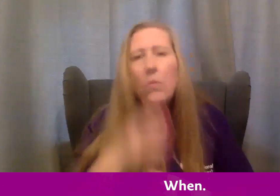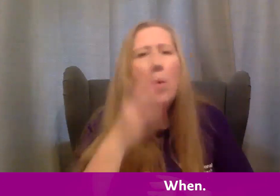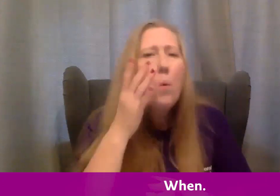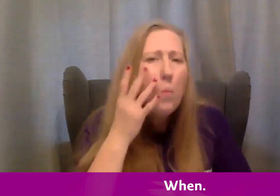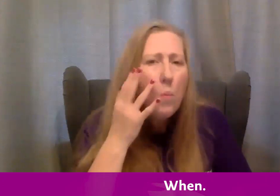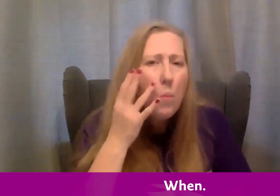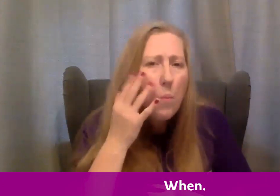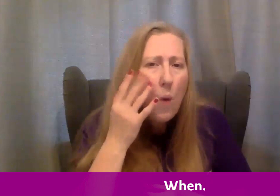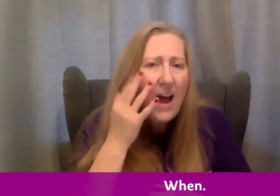When?